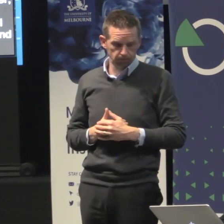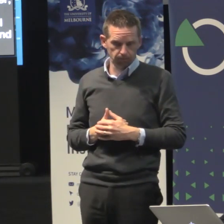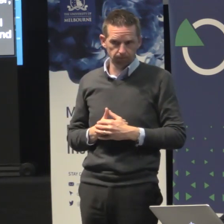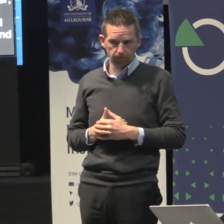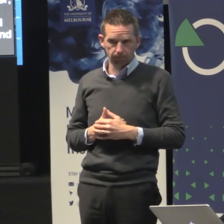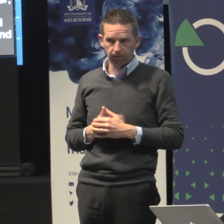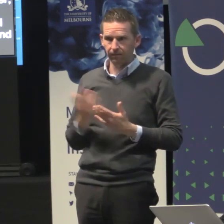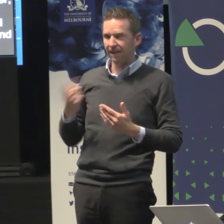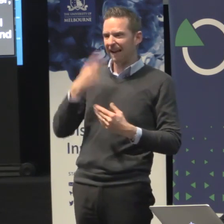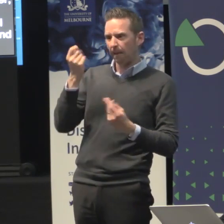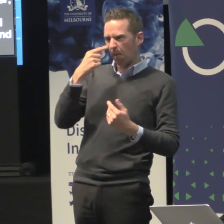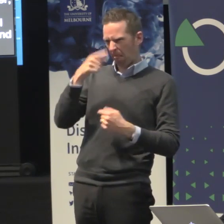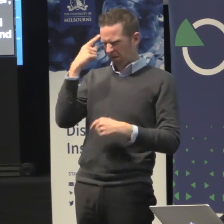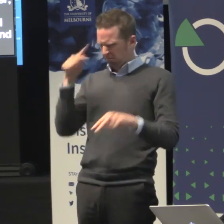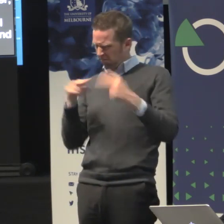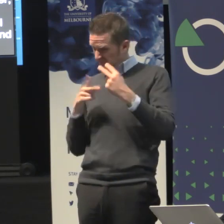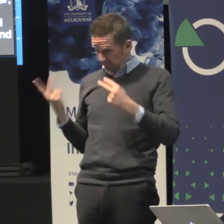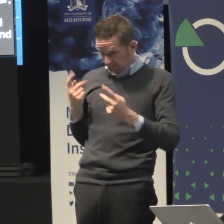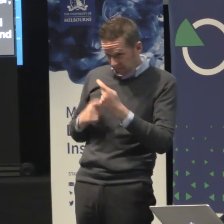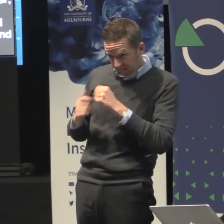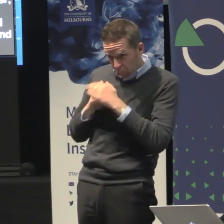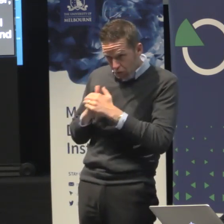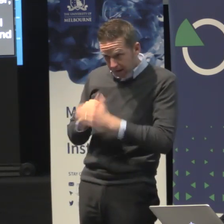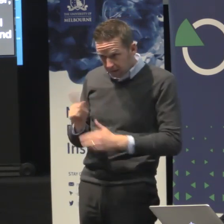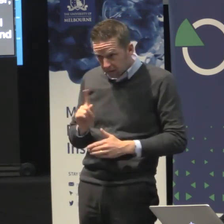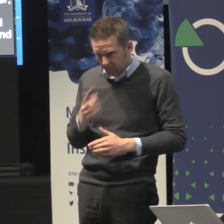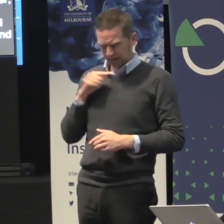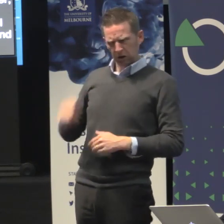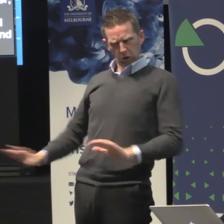me thinking, friendship? These are